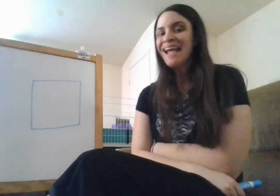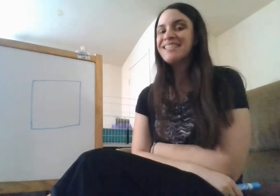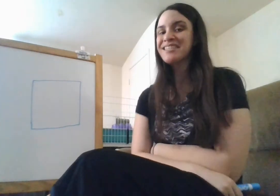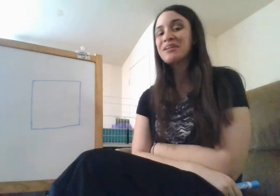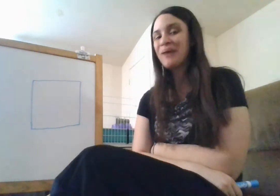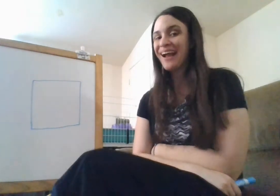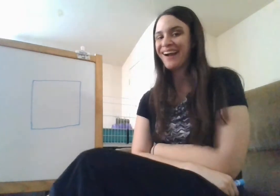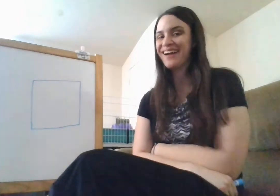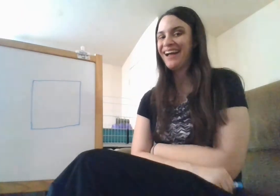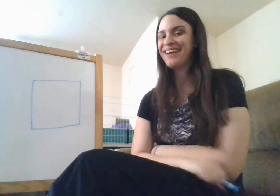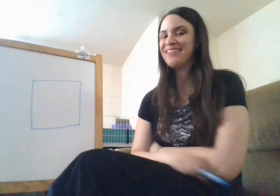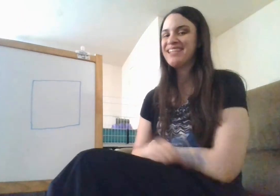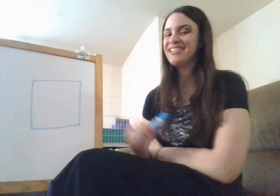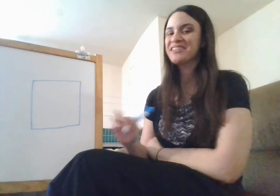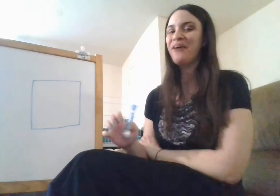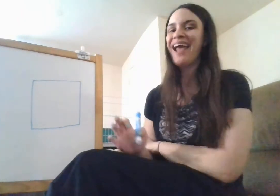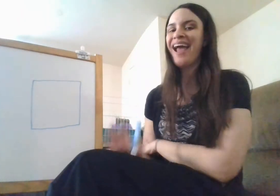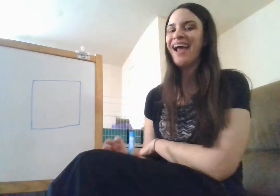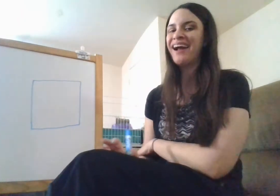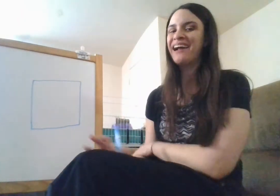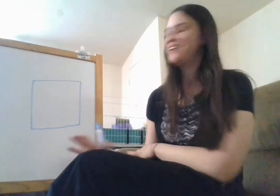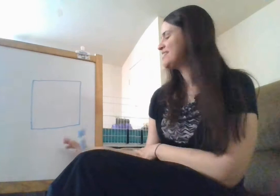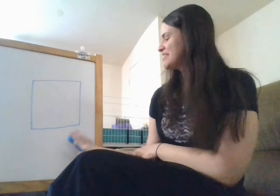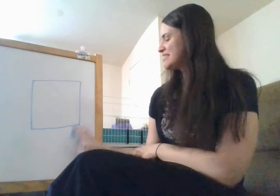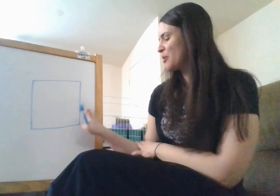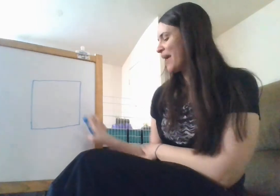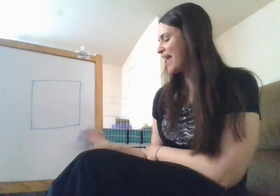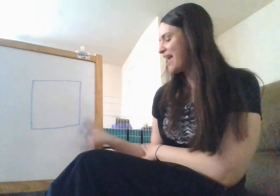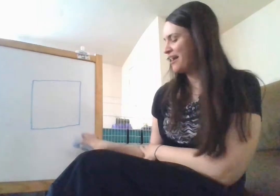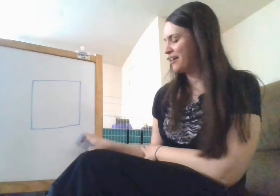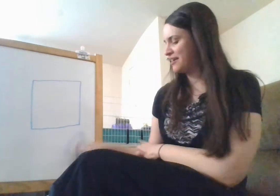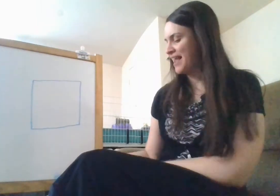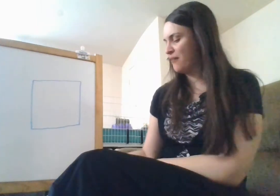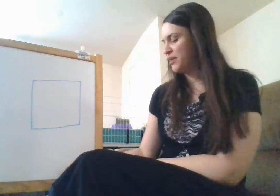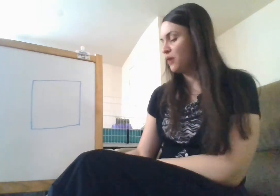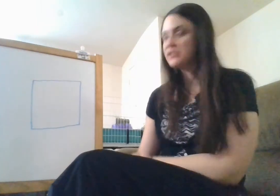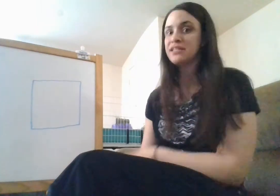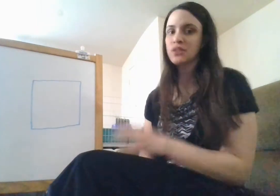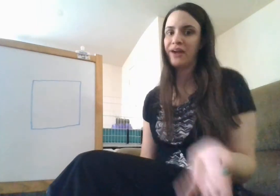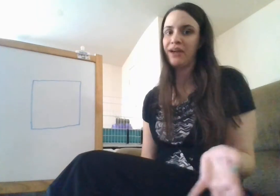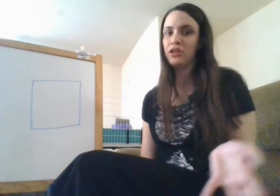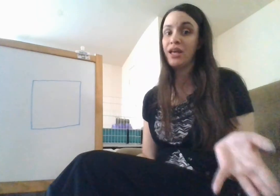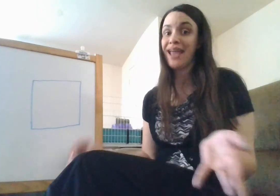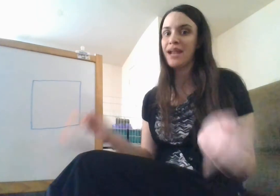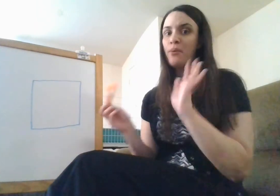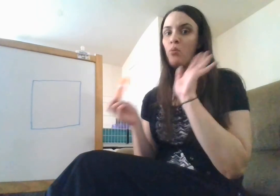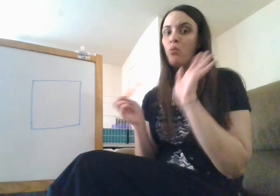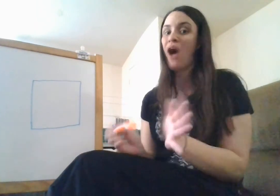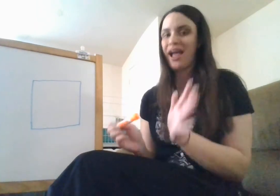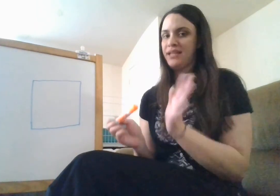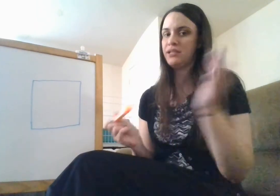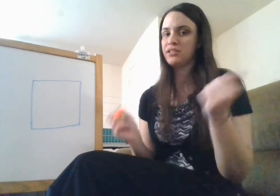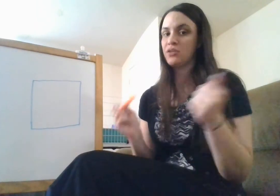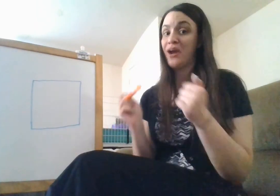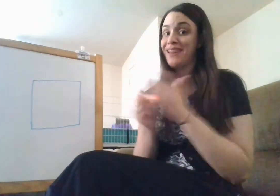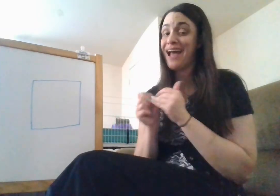It's a square. Good. Can we say square? Square. Now, we know it's a square, right? Looking at it, but why is it a square? That's